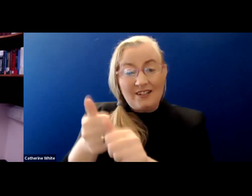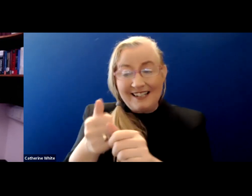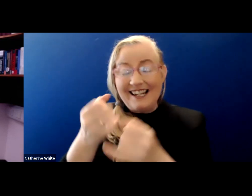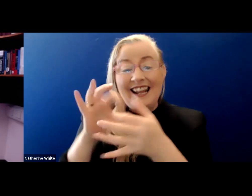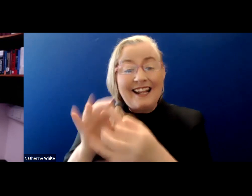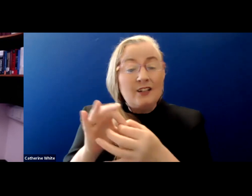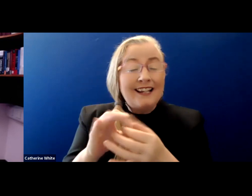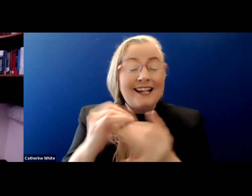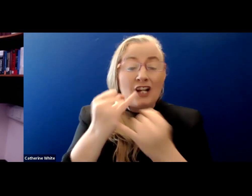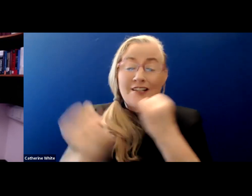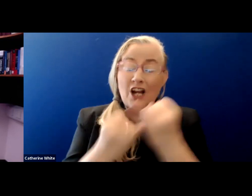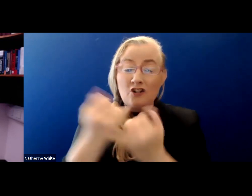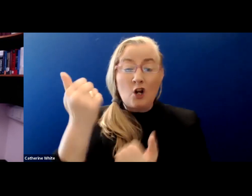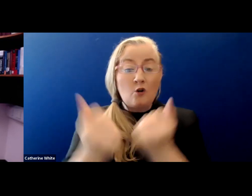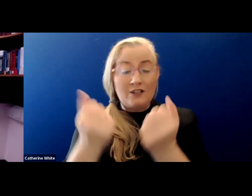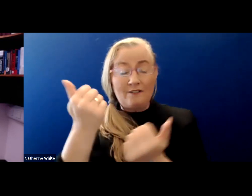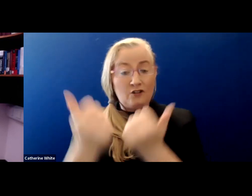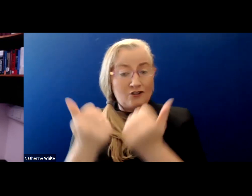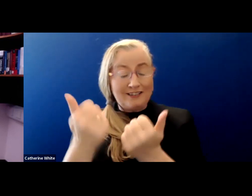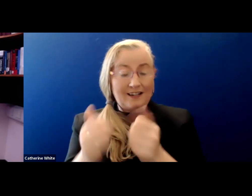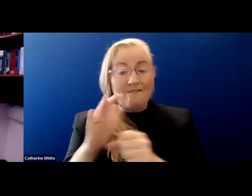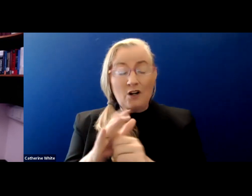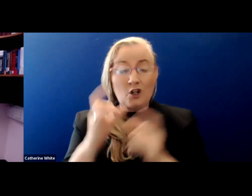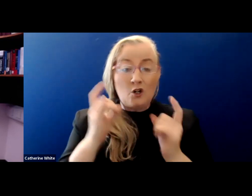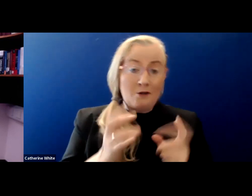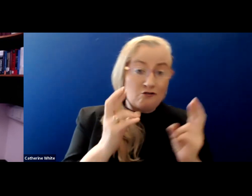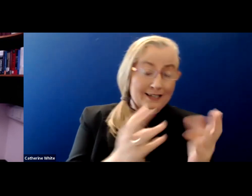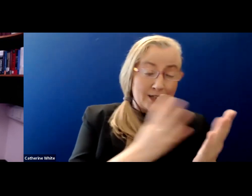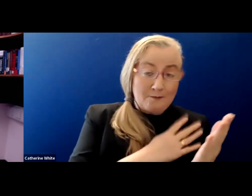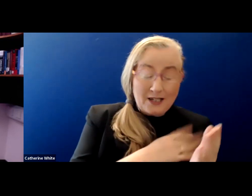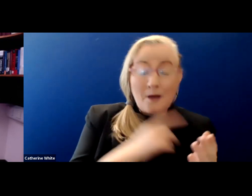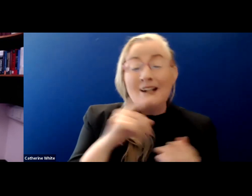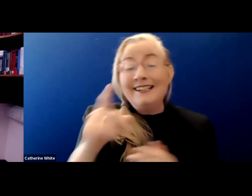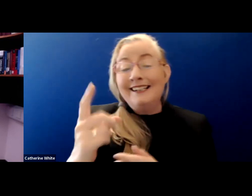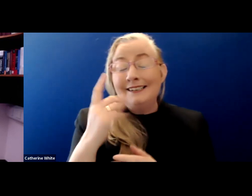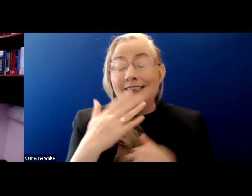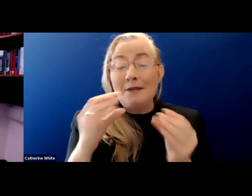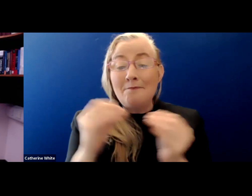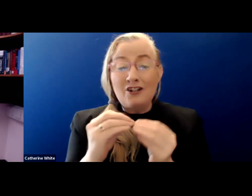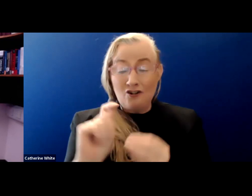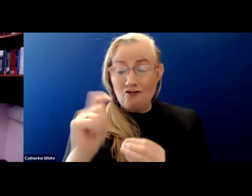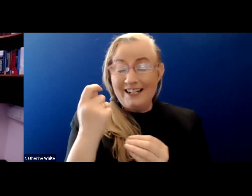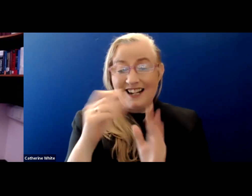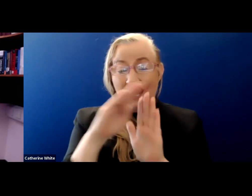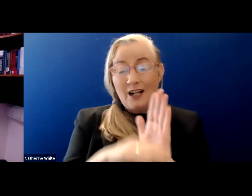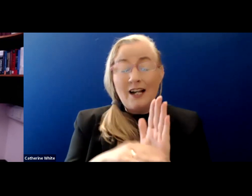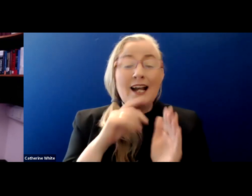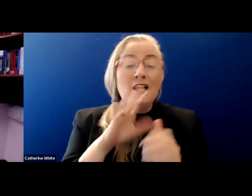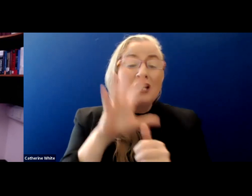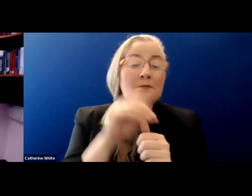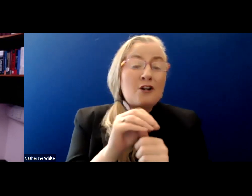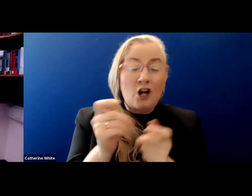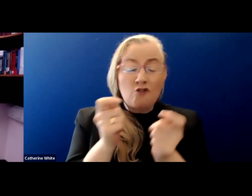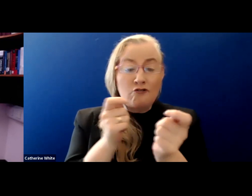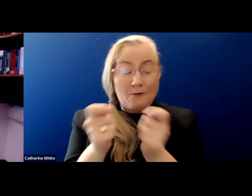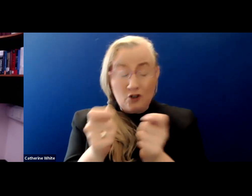of Justice, to the views of the Human Rights Committee. And as Eliev points out in his recent article, Special Rapporteur Agnes Calamar